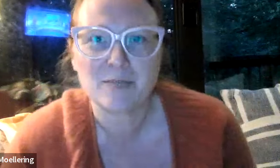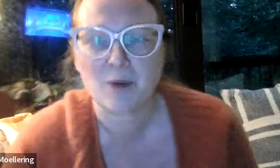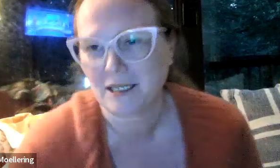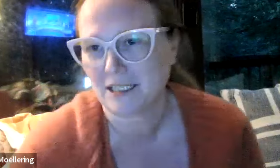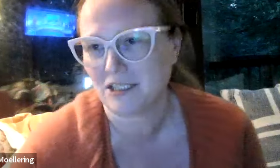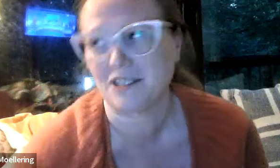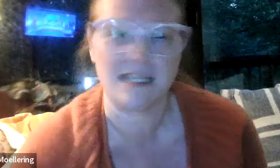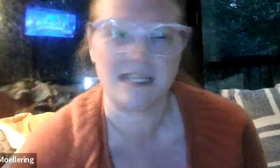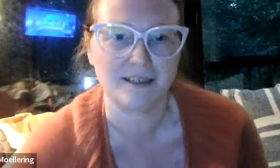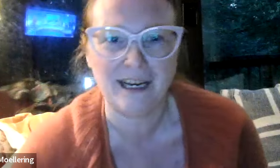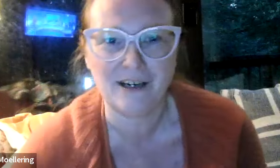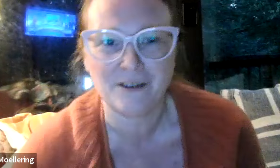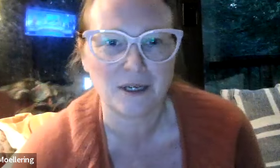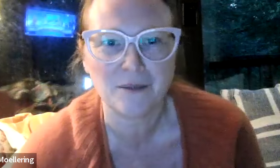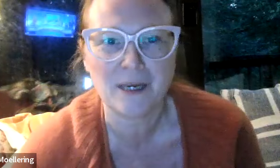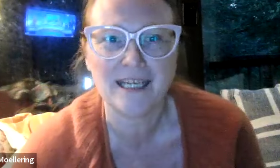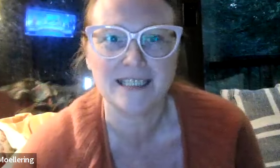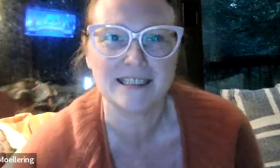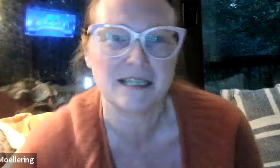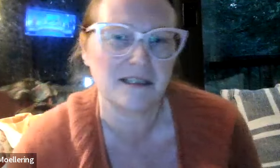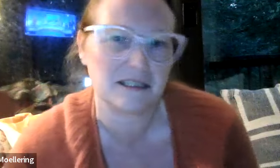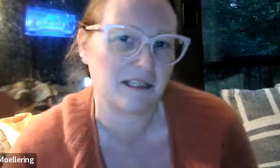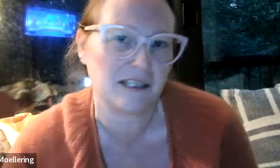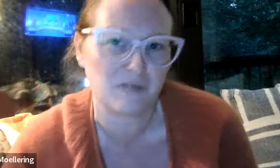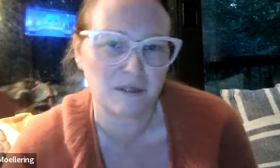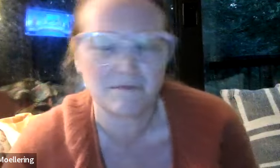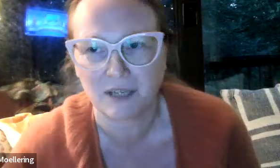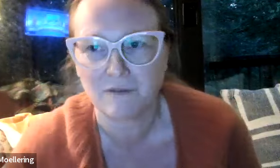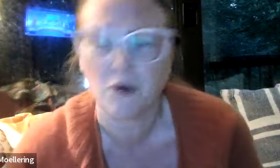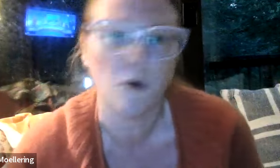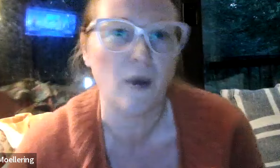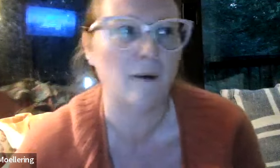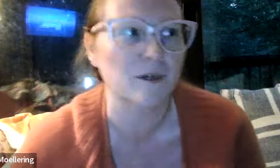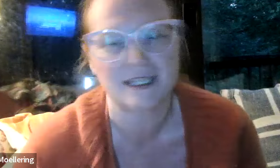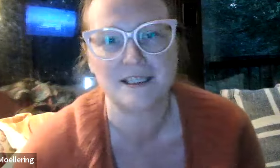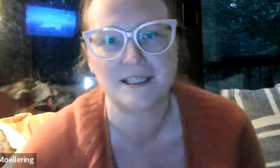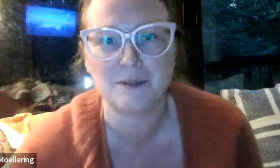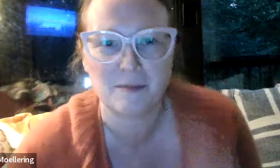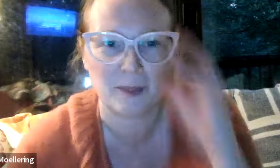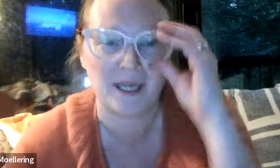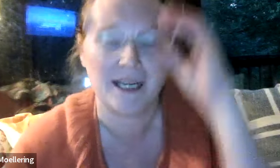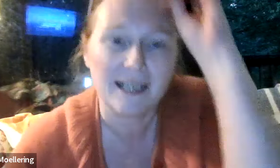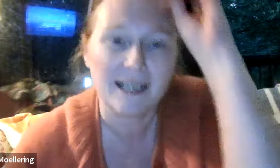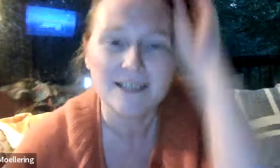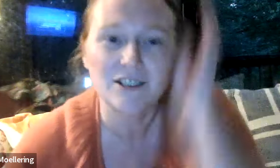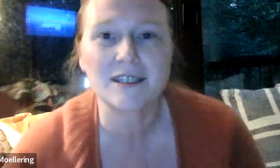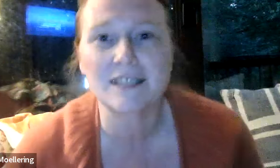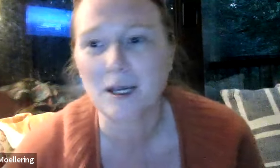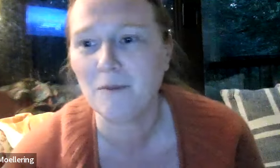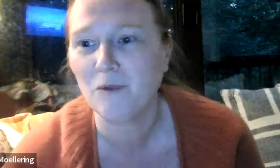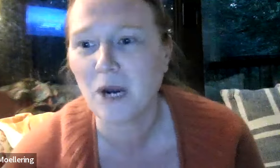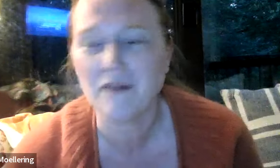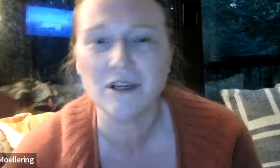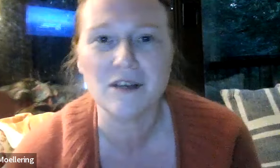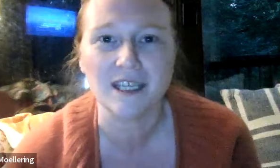to practice just here and there throughout the week. It's not like you have to like for a whole hour sit down and do it, but just wherever you think